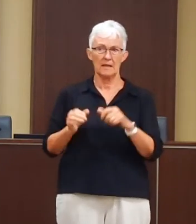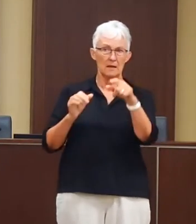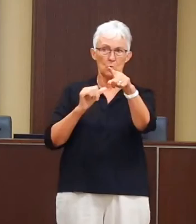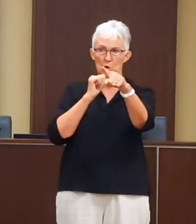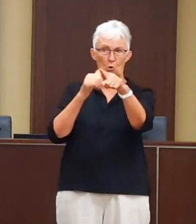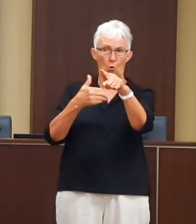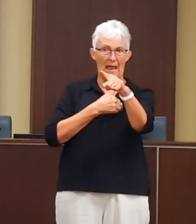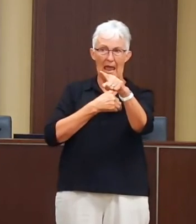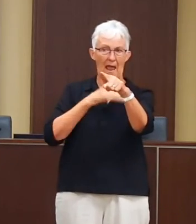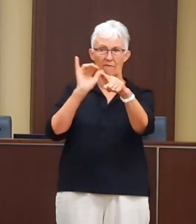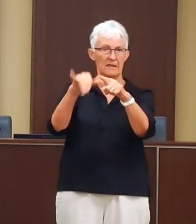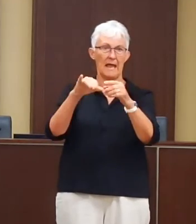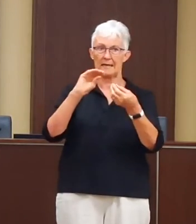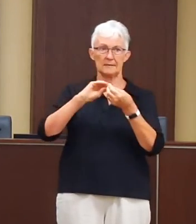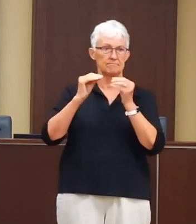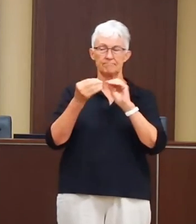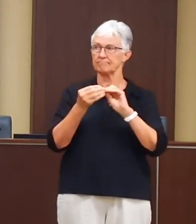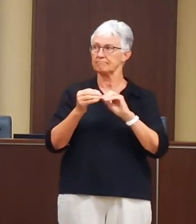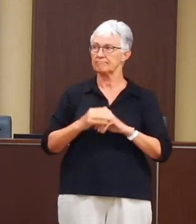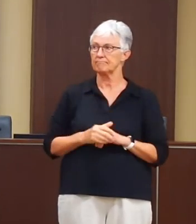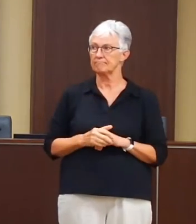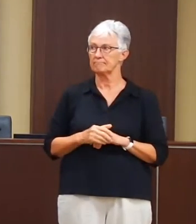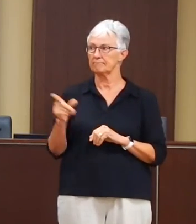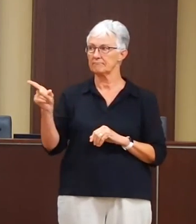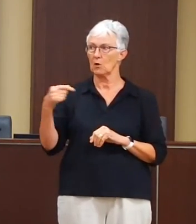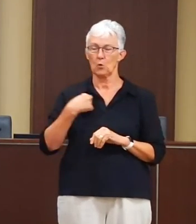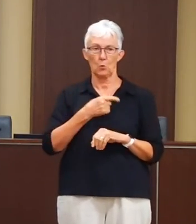data. No, we do not. Yeah, we're not able